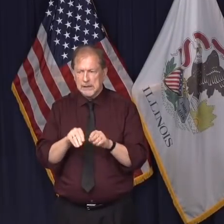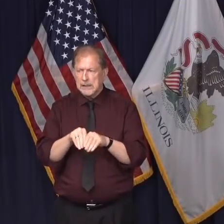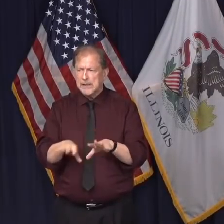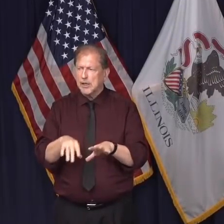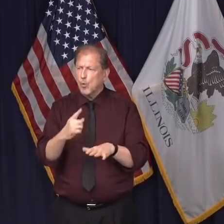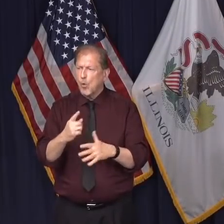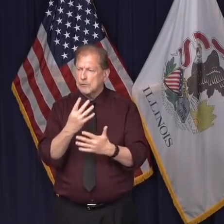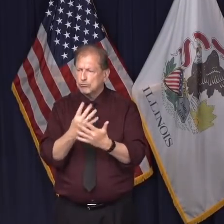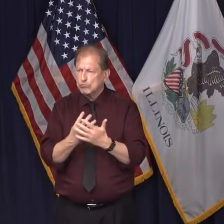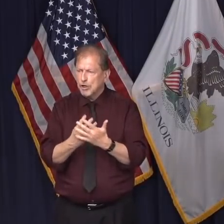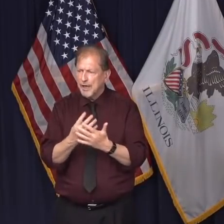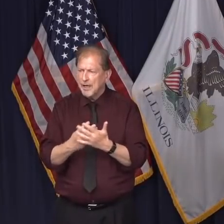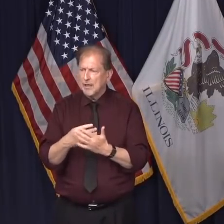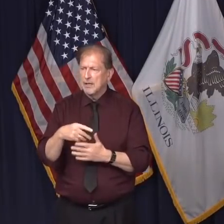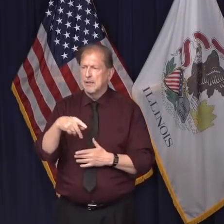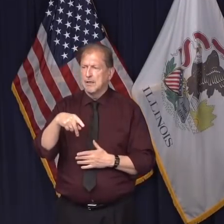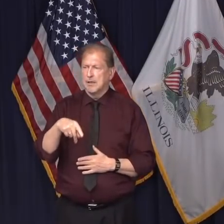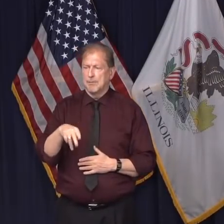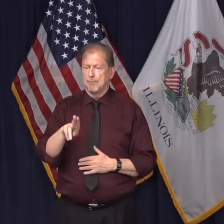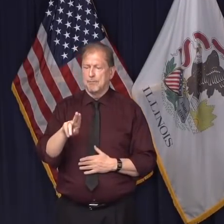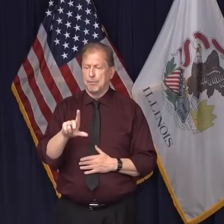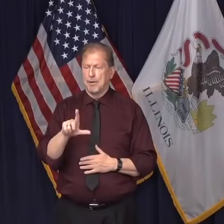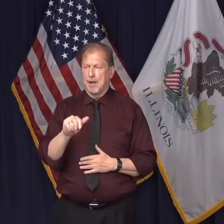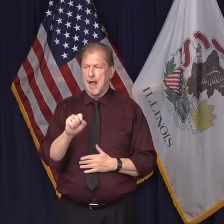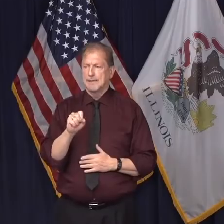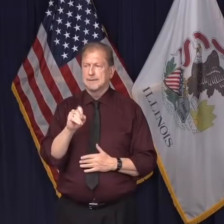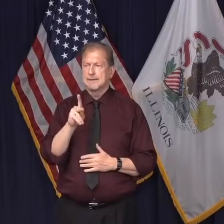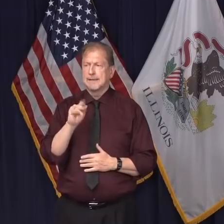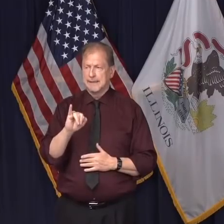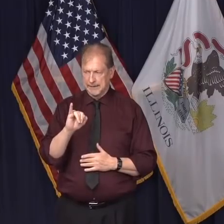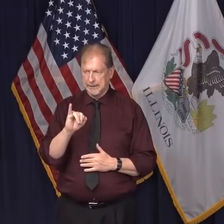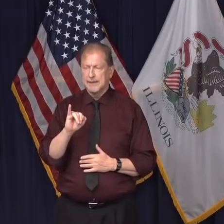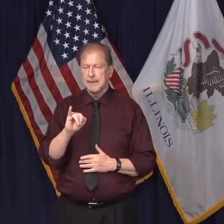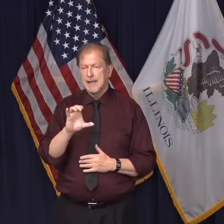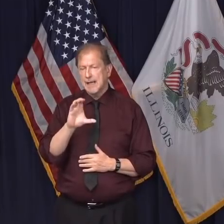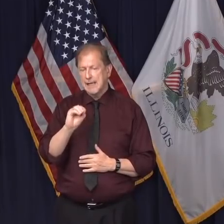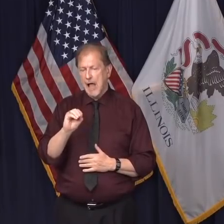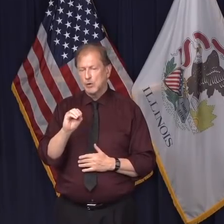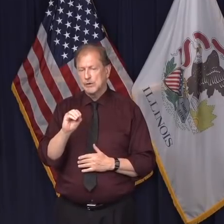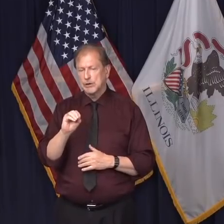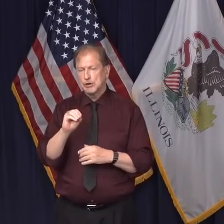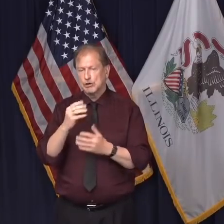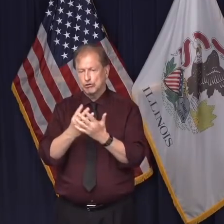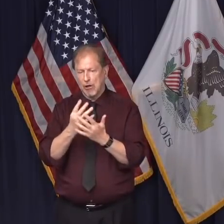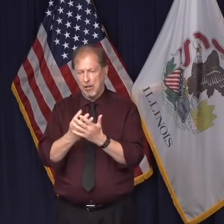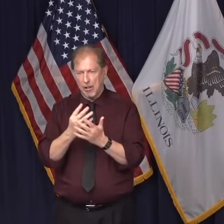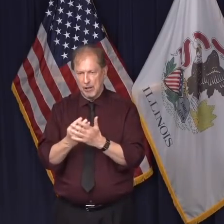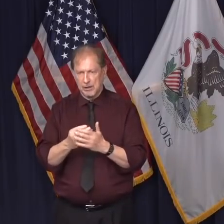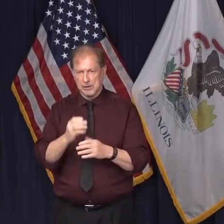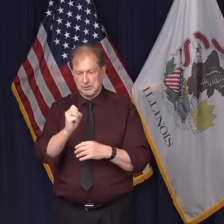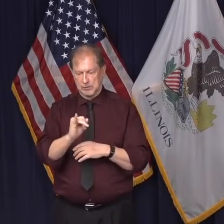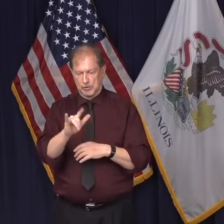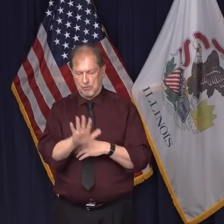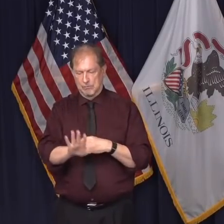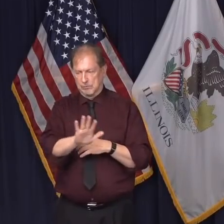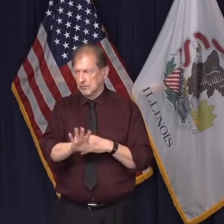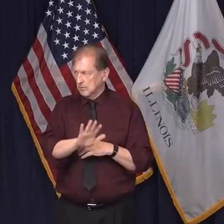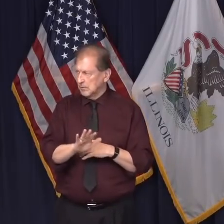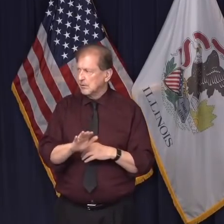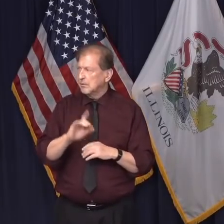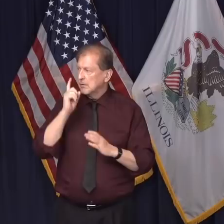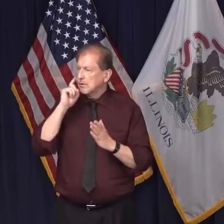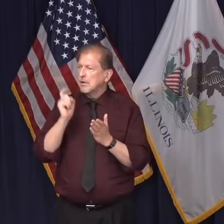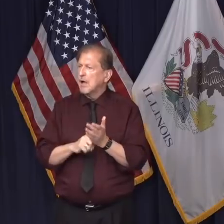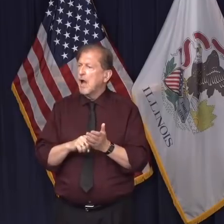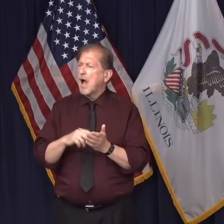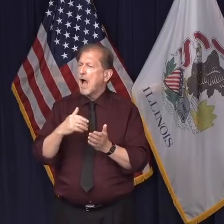serves as an immigration detention center in rural Southern Illinois. Recent reports from ICE state now 29 detainees have tested positive